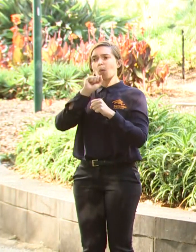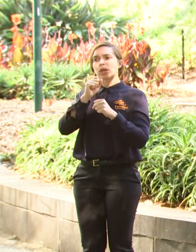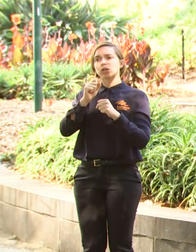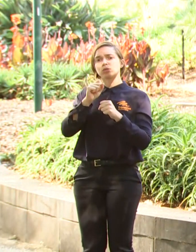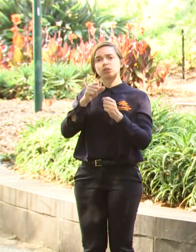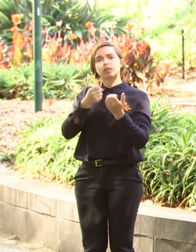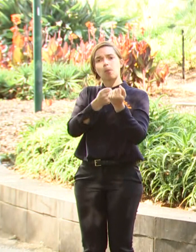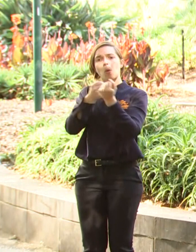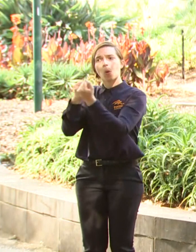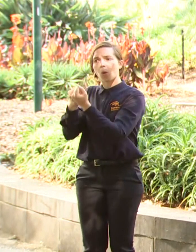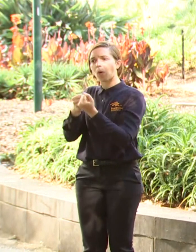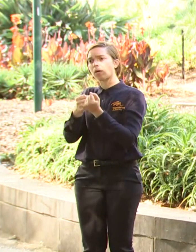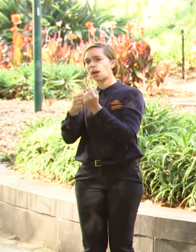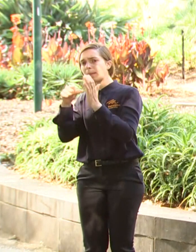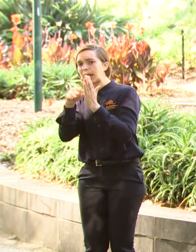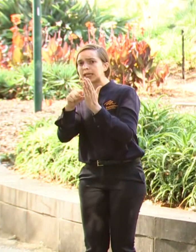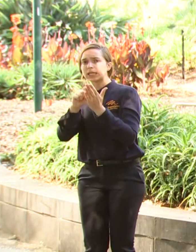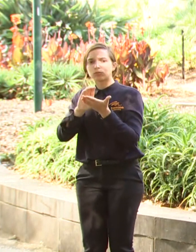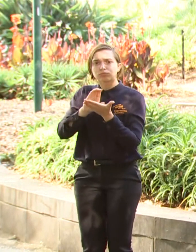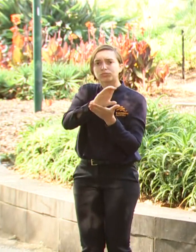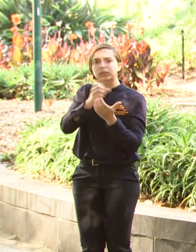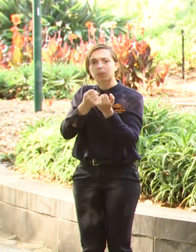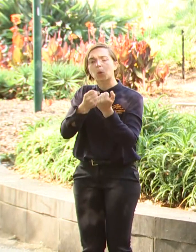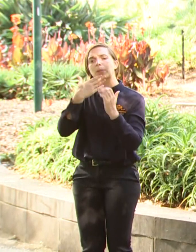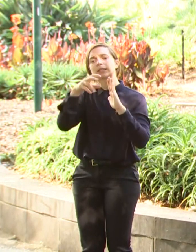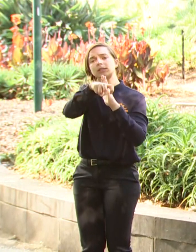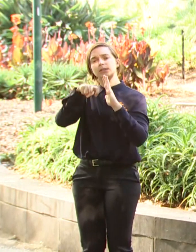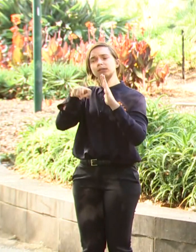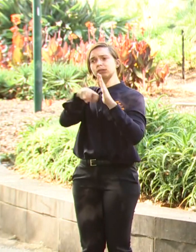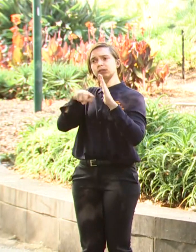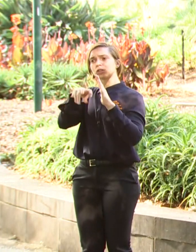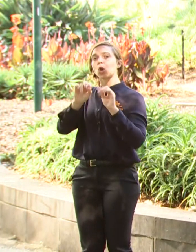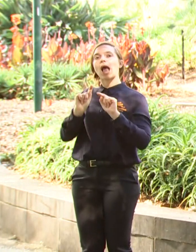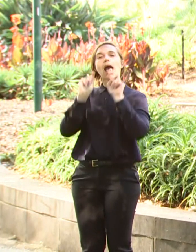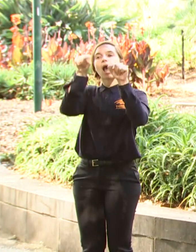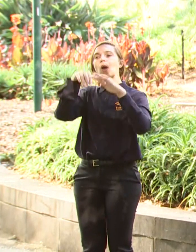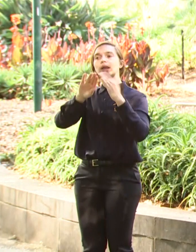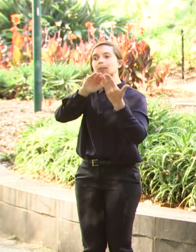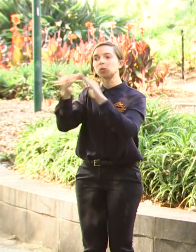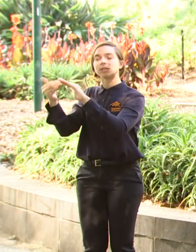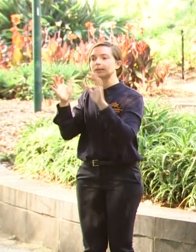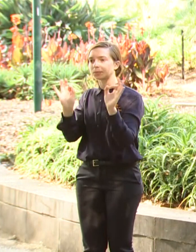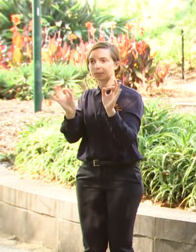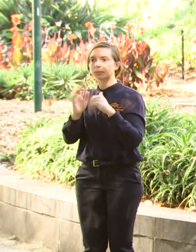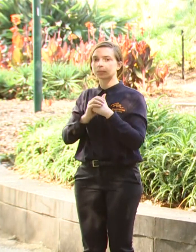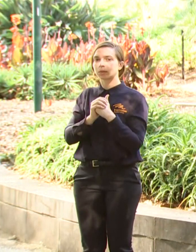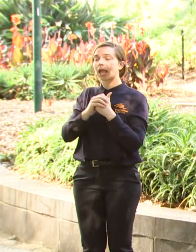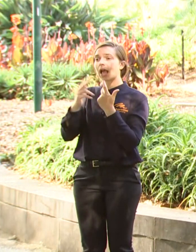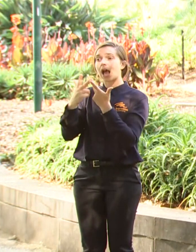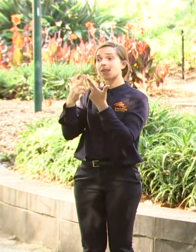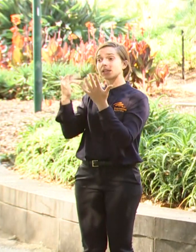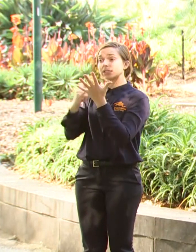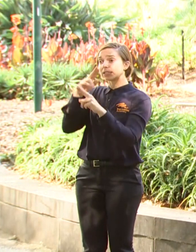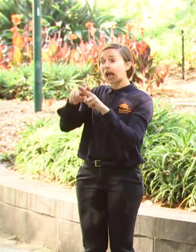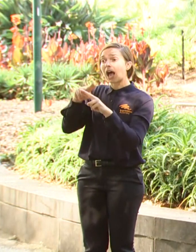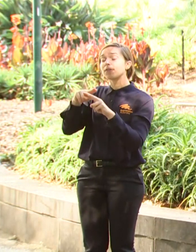diagnosis, but they're doing the right thing to protect all of us by isolating at home. The casuals, those who would normally qualify, we're having a look at